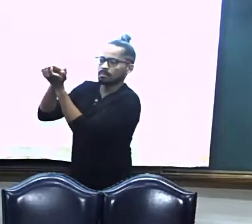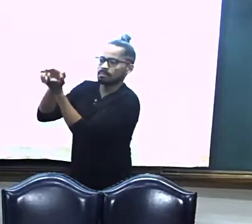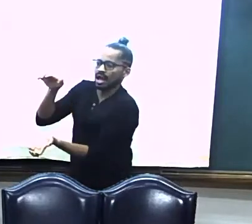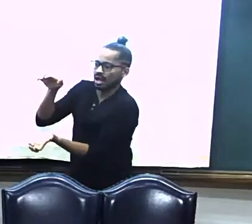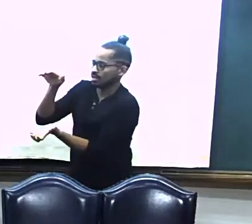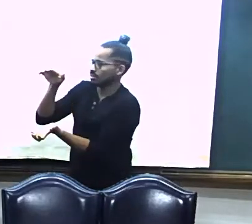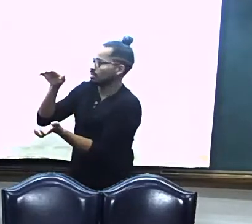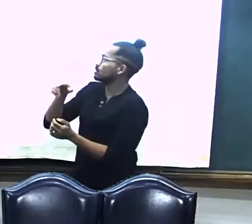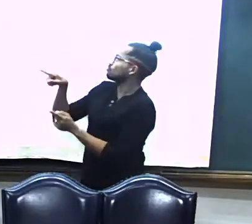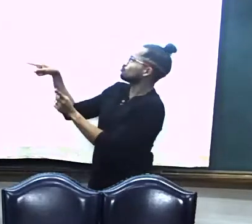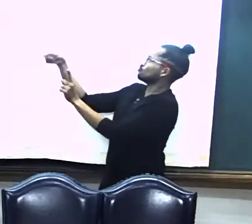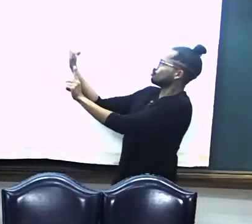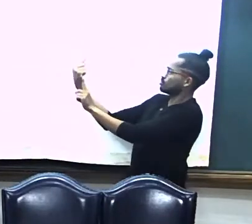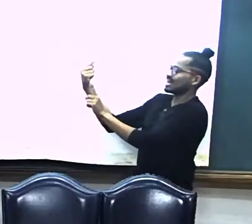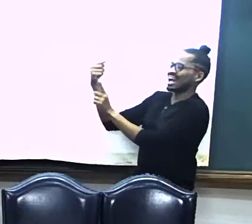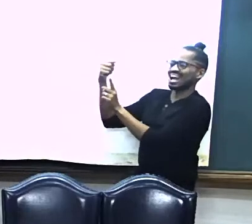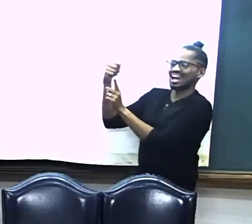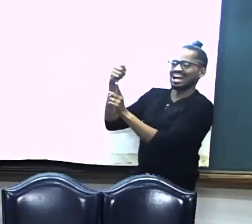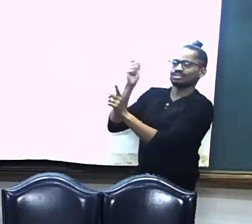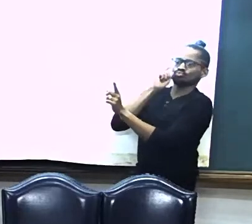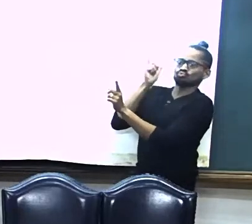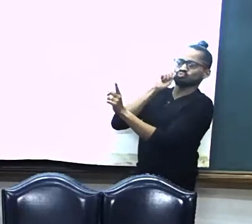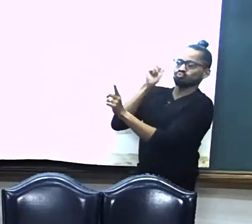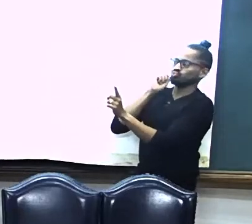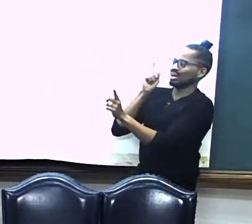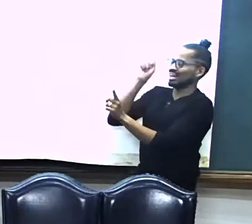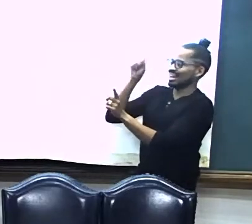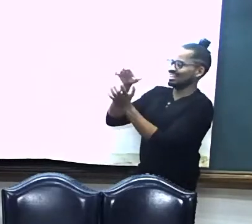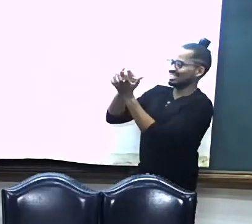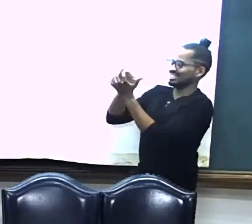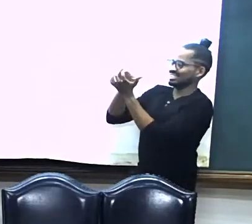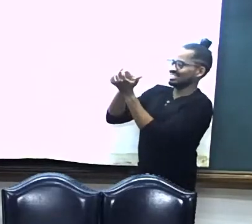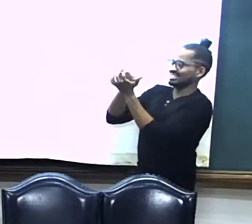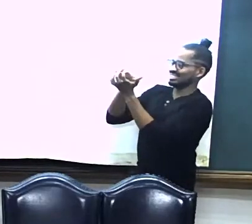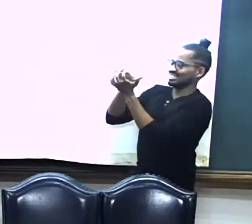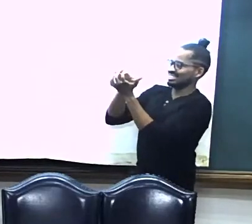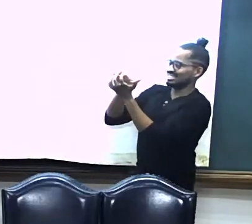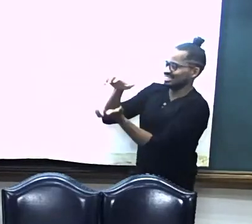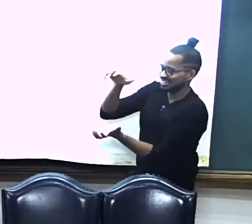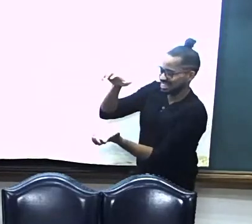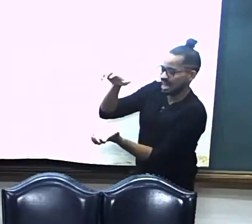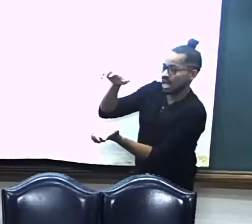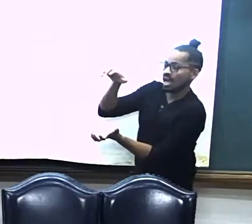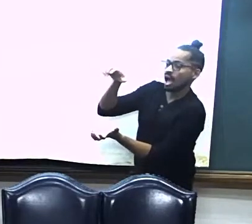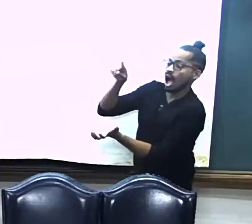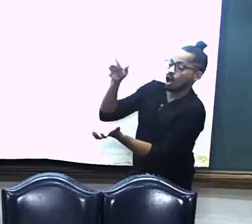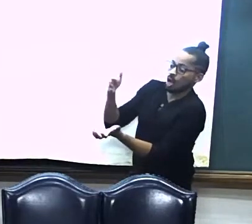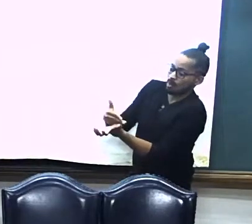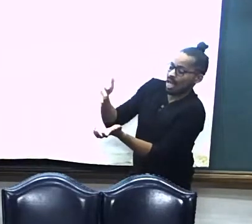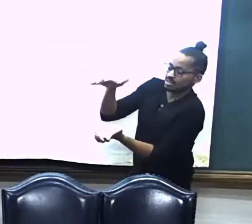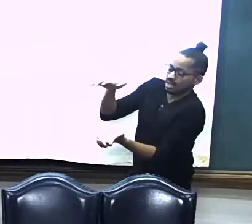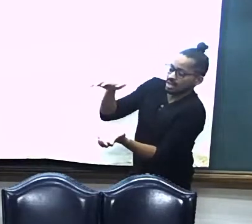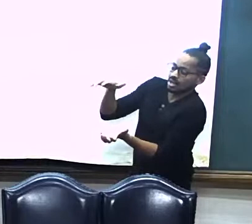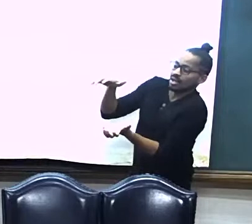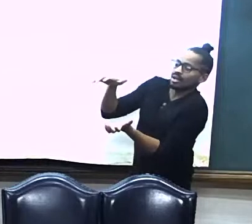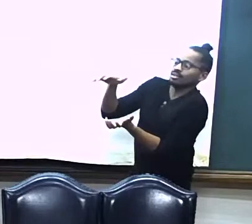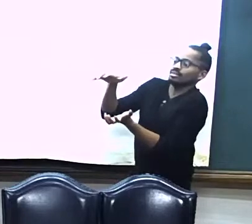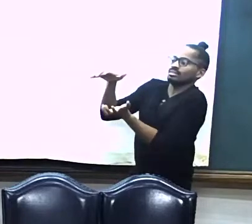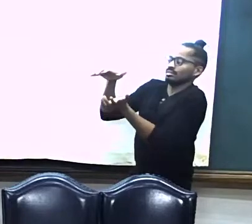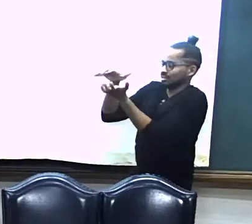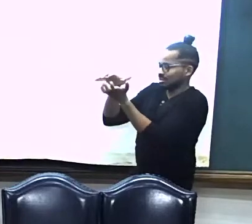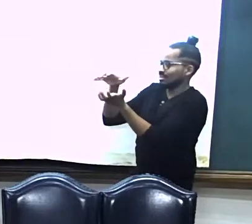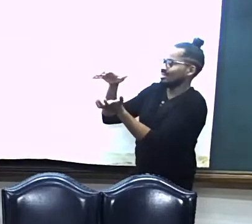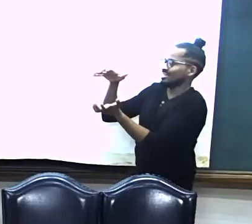fastest. And the green line is where the lip is moving fastest, closing. And the center of the syllable is